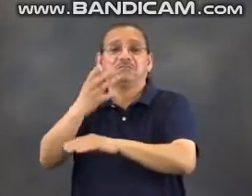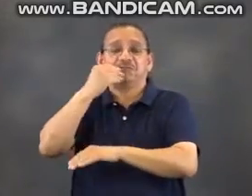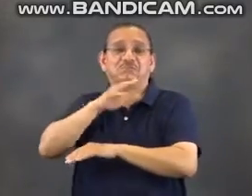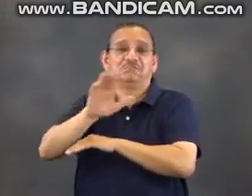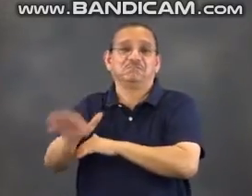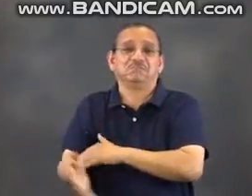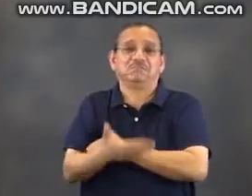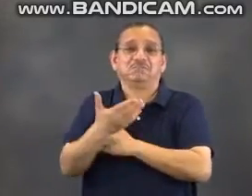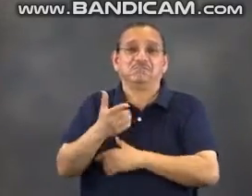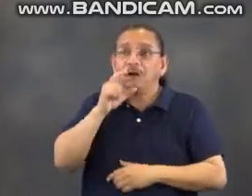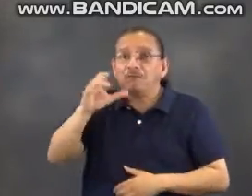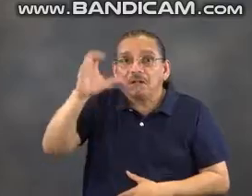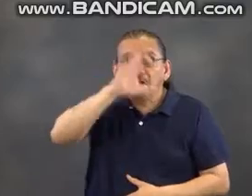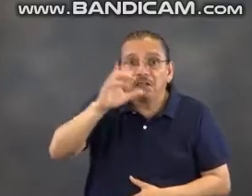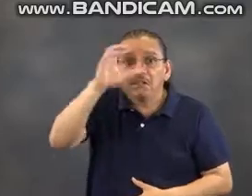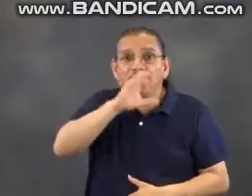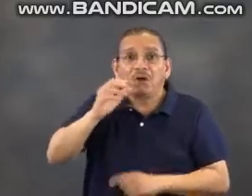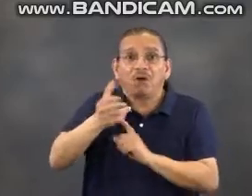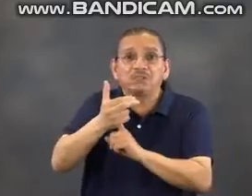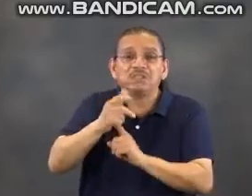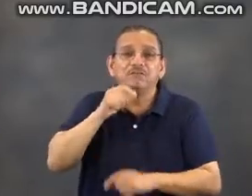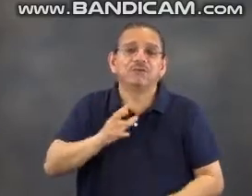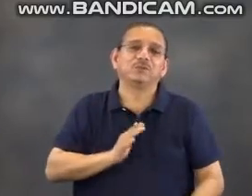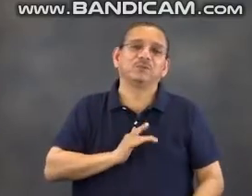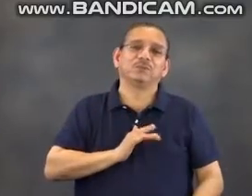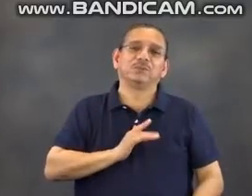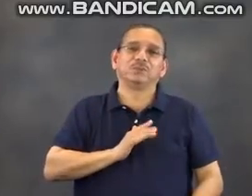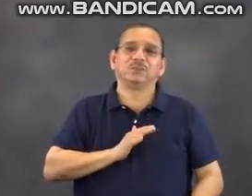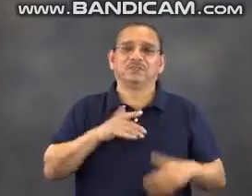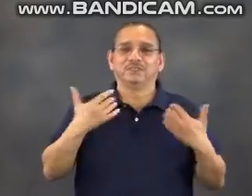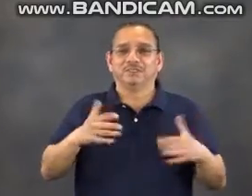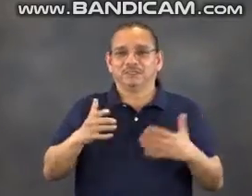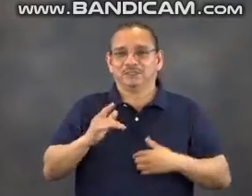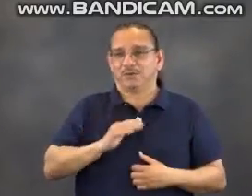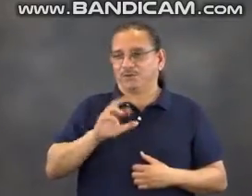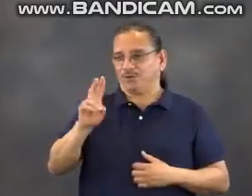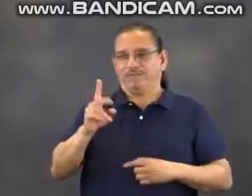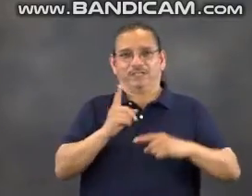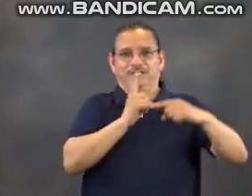There were times where I had to pull over and go to sleep because I was driving so much.